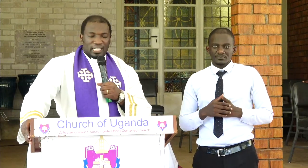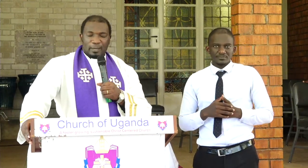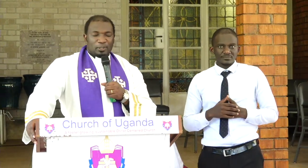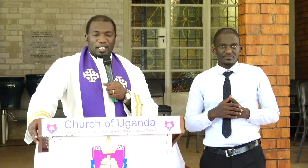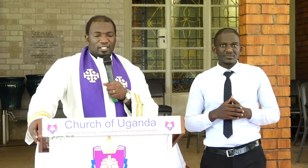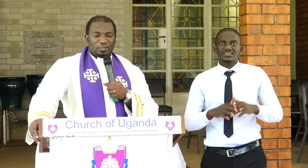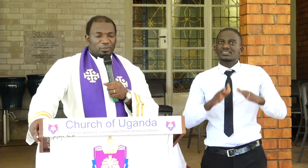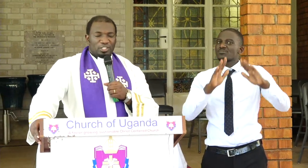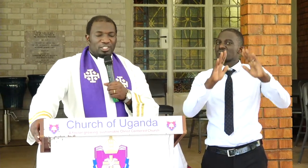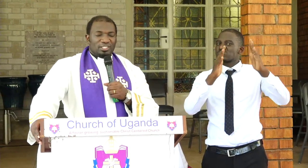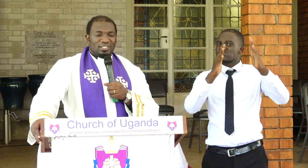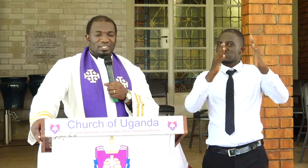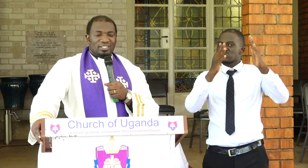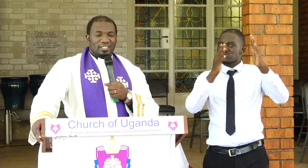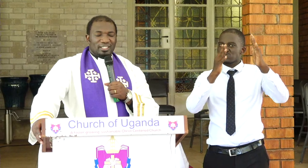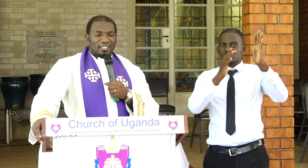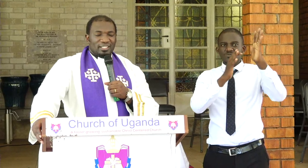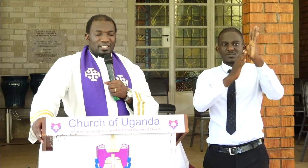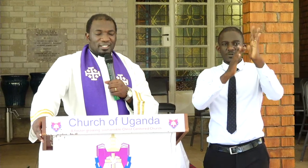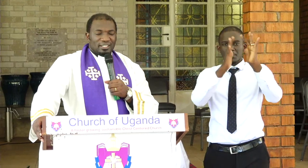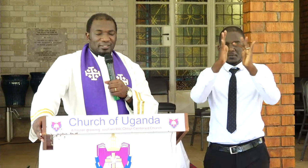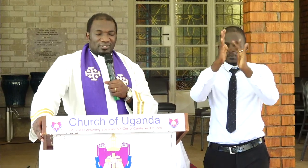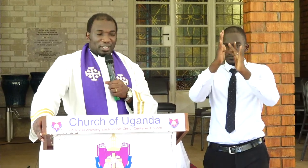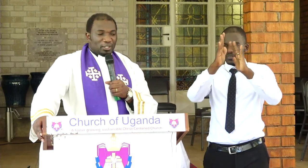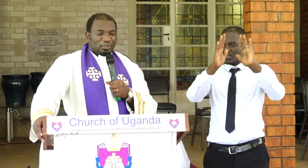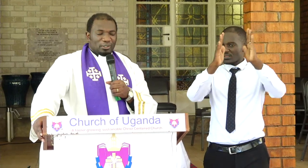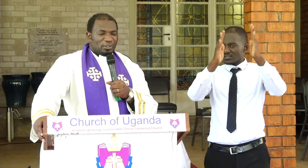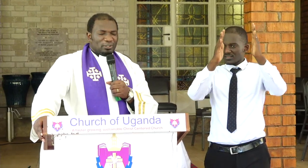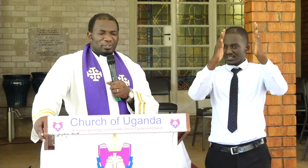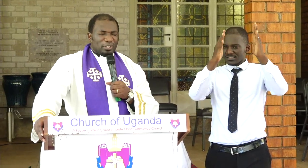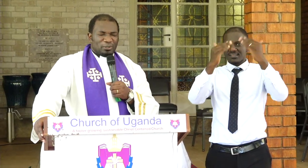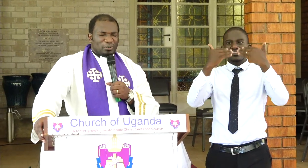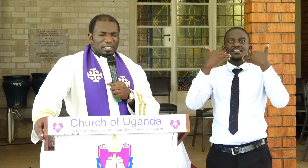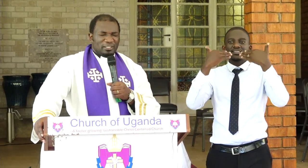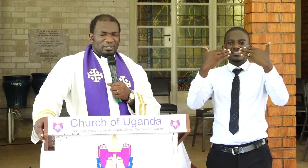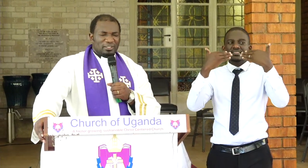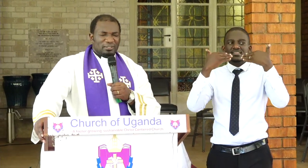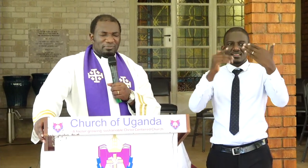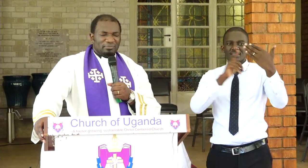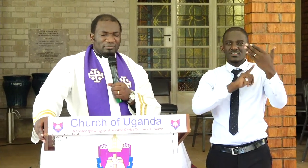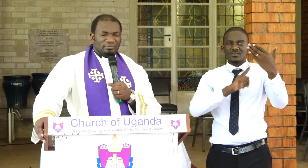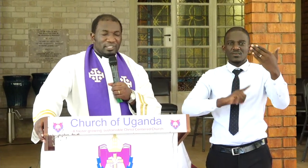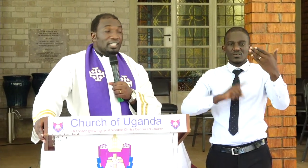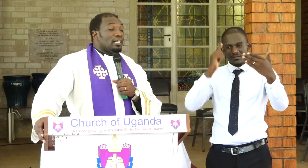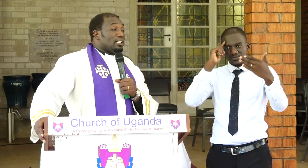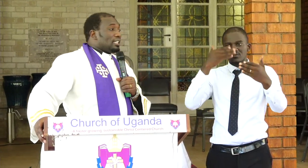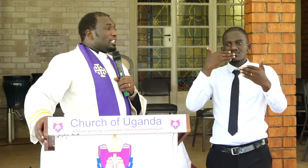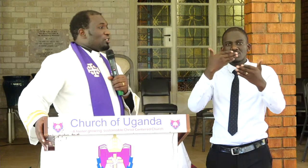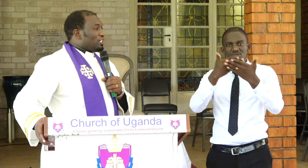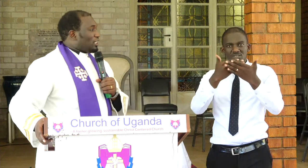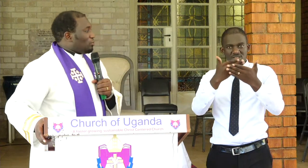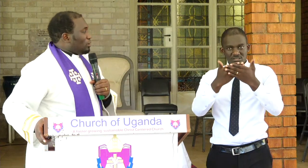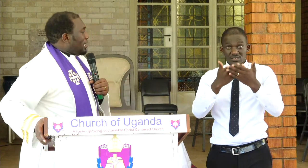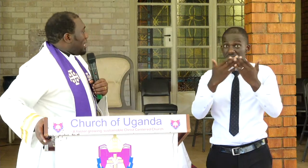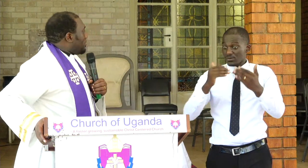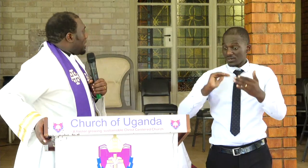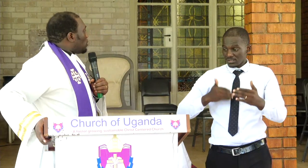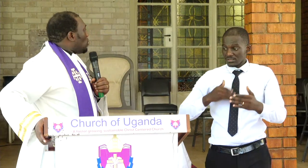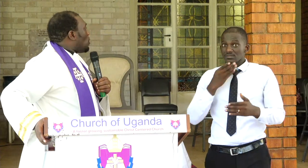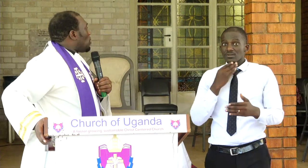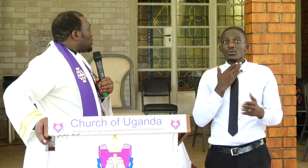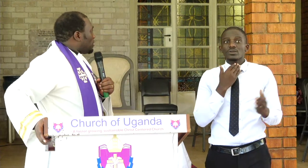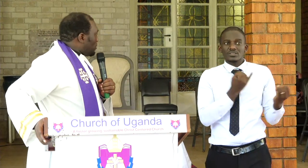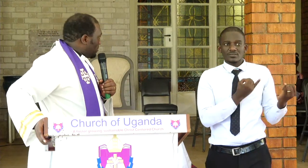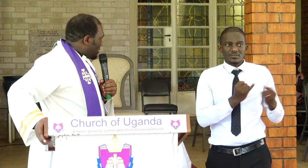Come on, clap your hands to Jesus. Thank you, Lord, for your goodness. And now, ladies and gentlemen, may I